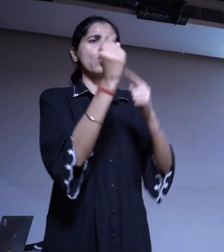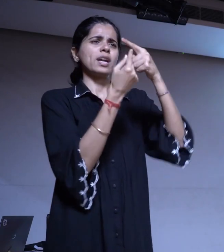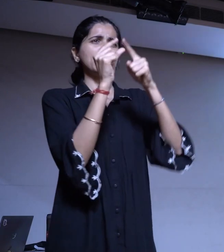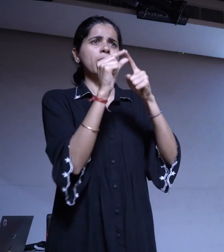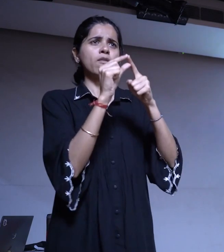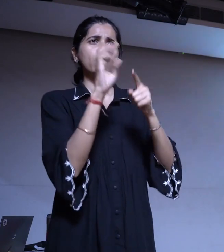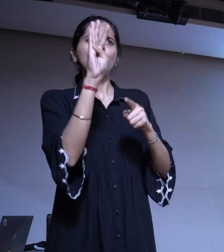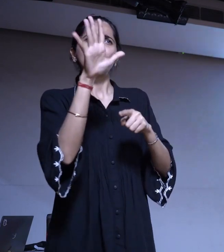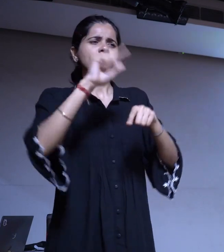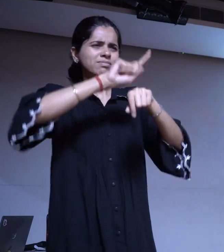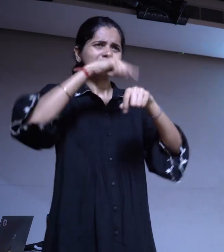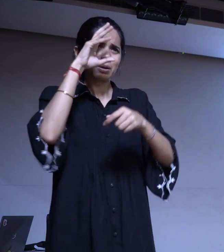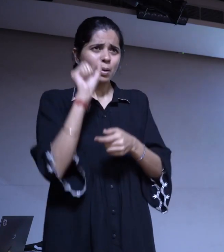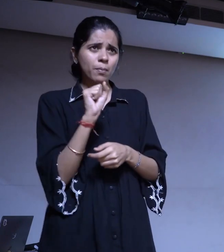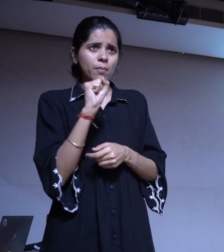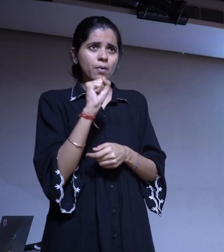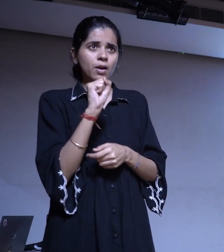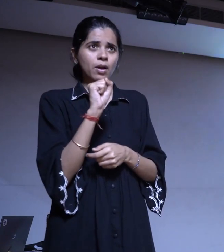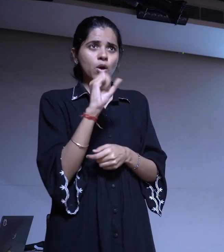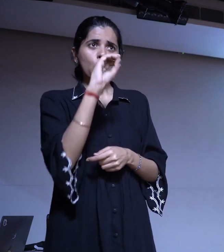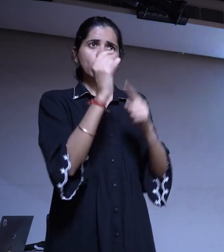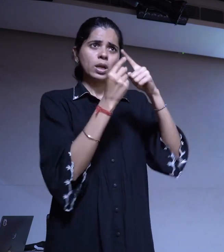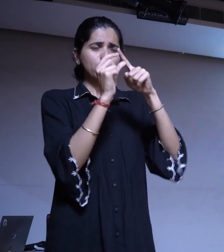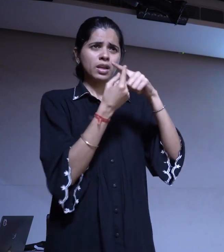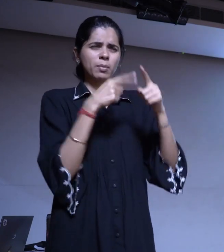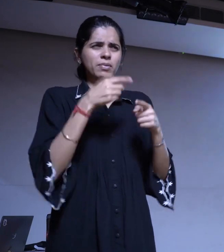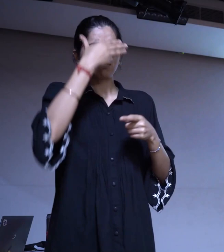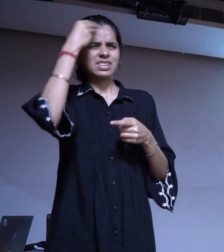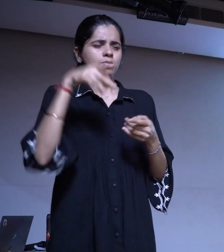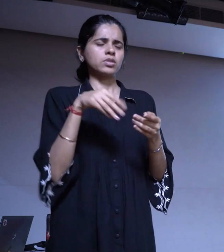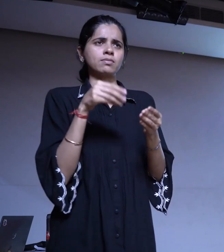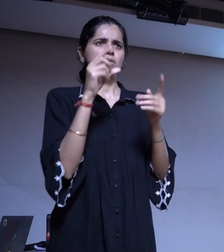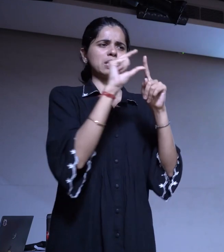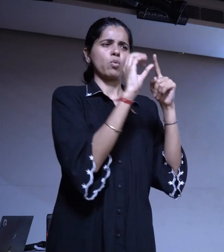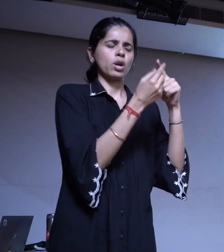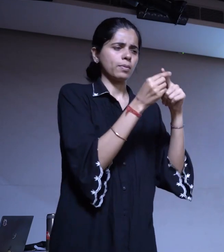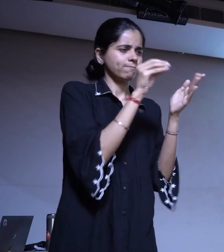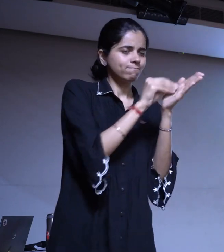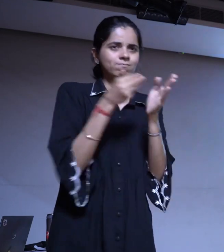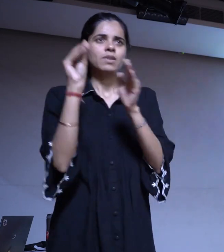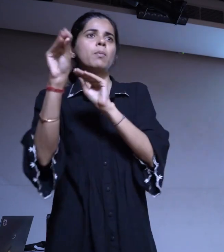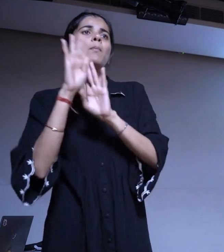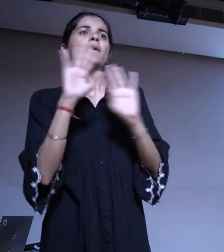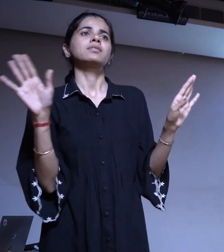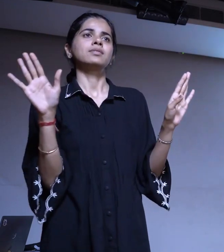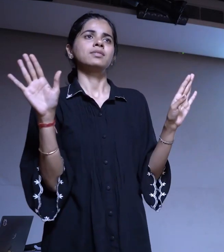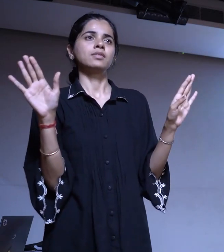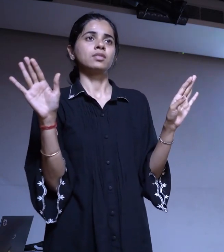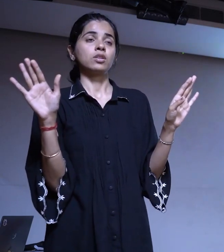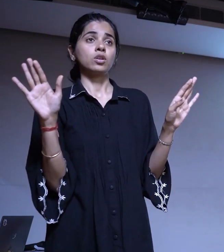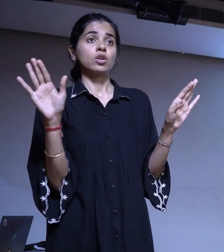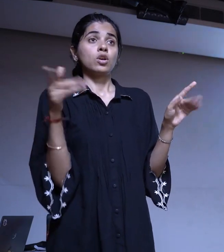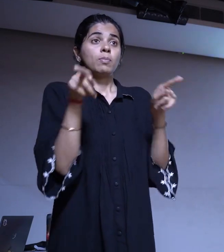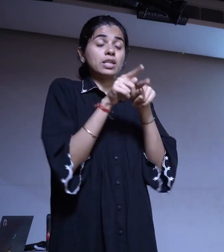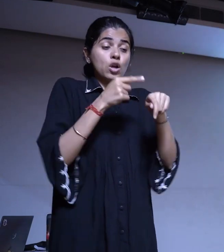the next 45 minutes it was there for a minute you used it and it's gone similar to like writing down a phone number but you need that information for that